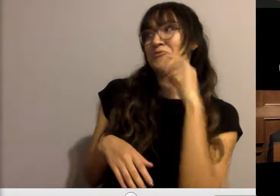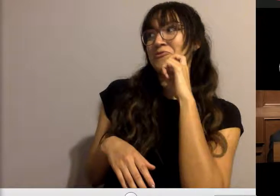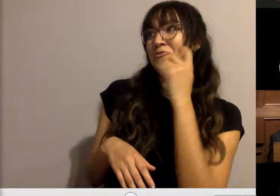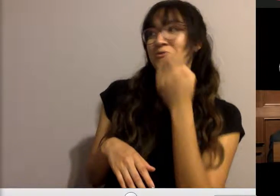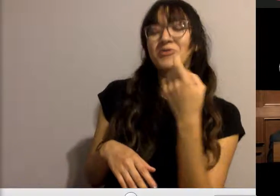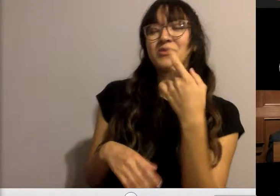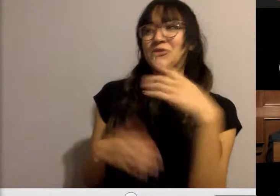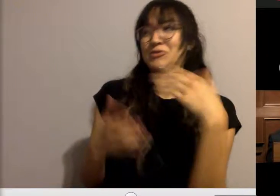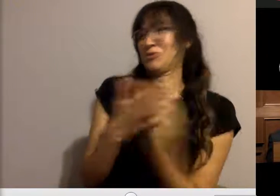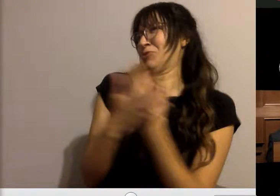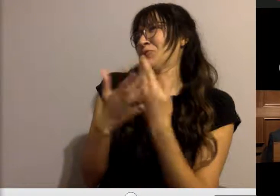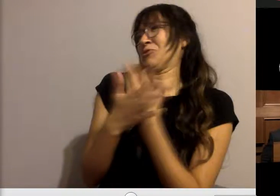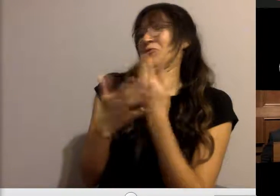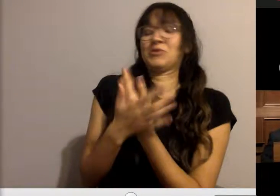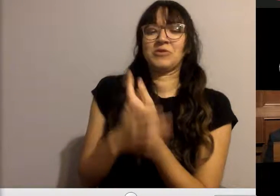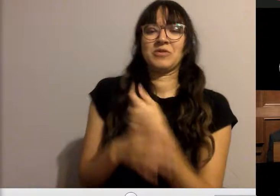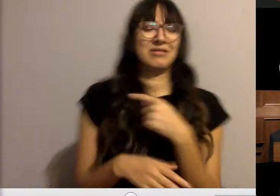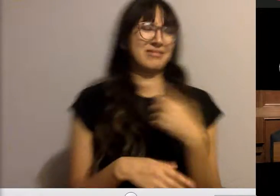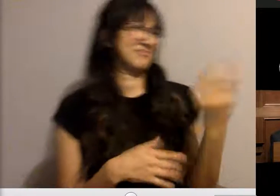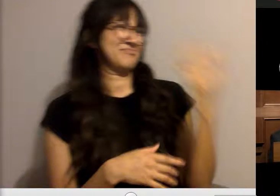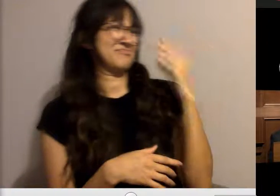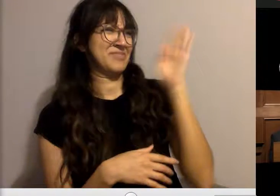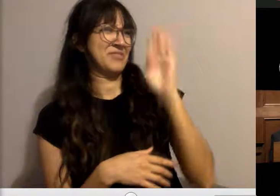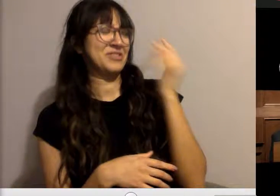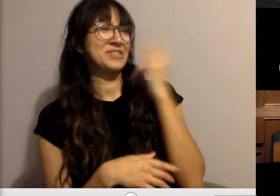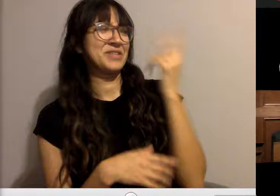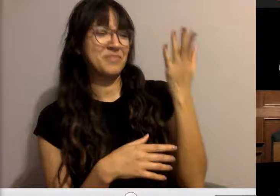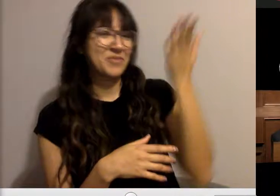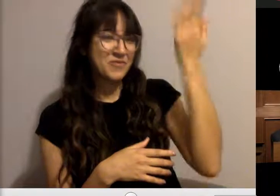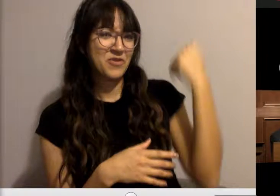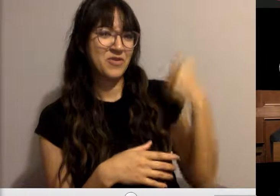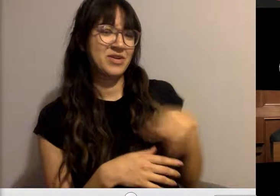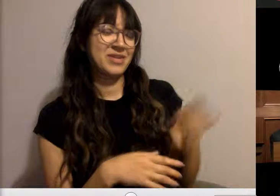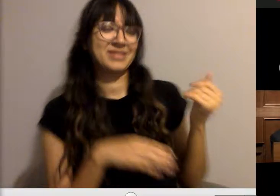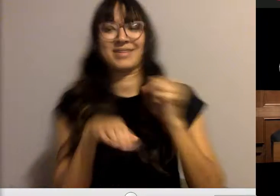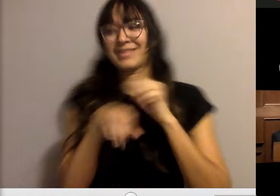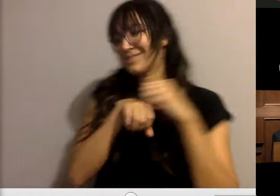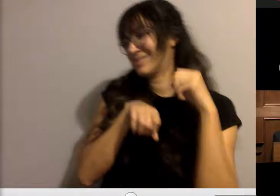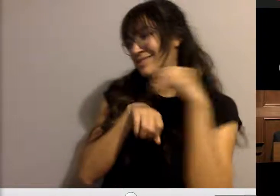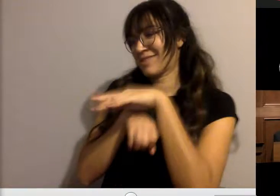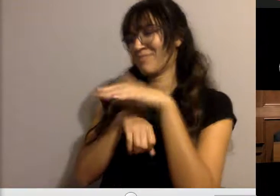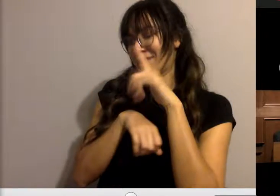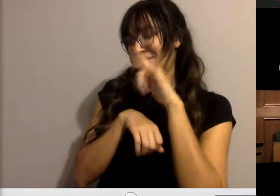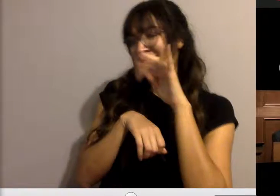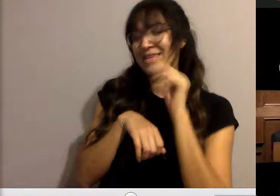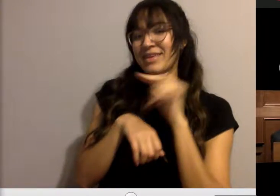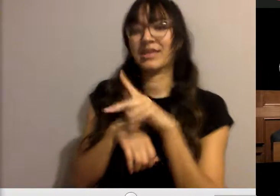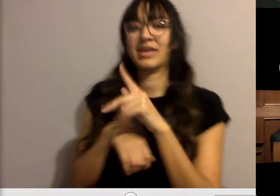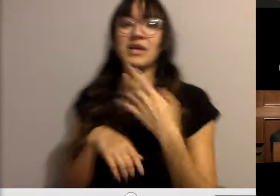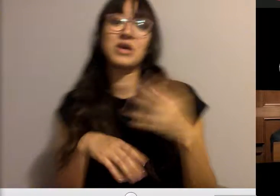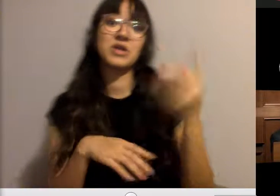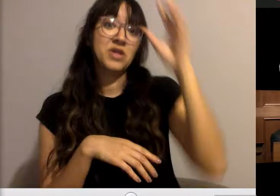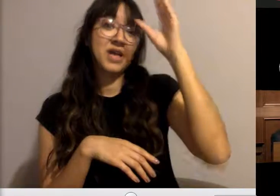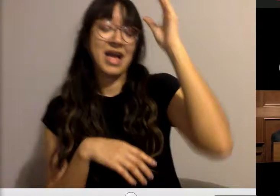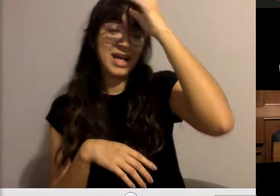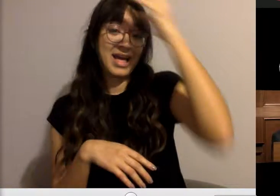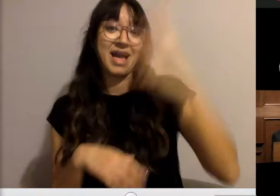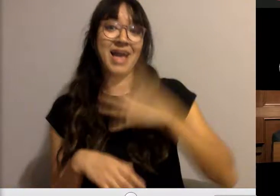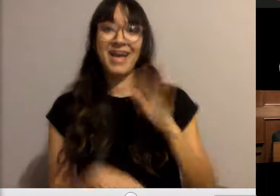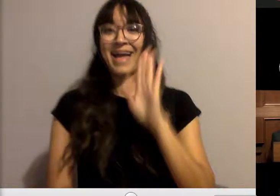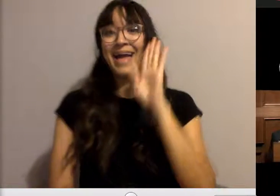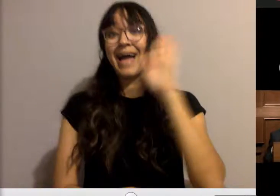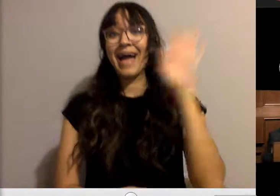So he sent me a link, and I clicked on it. And this poor guy at some campus holding his book saying, hi, I've written a book. Please